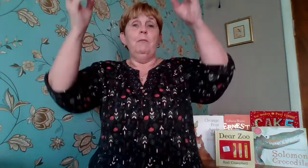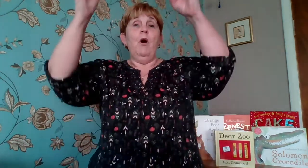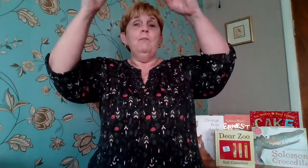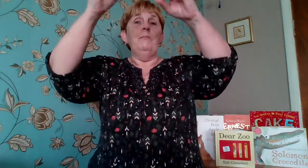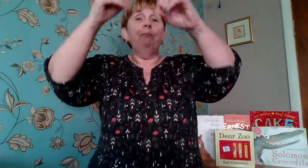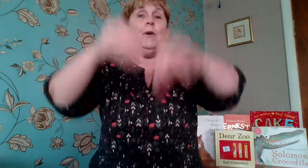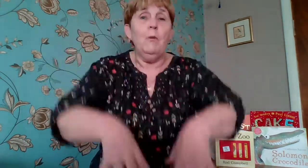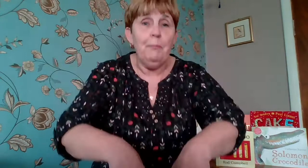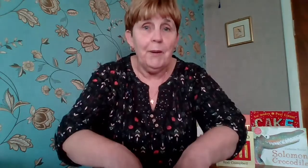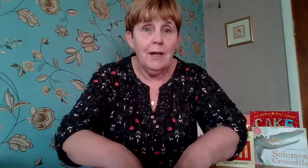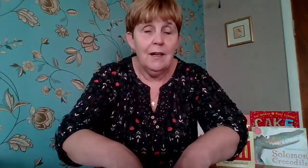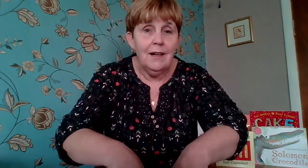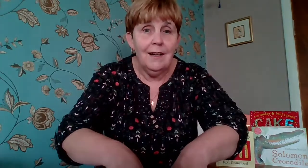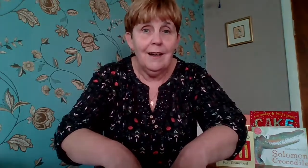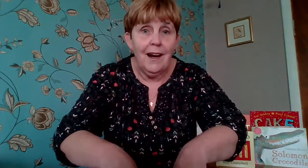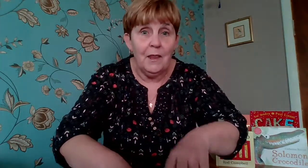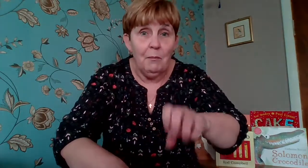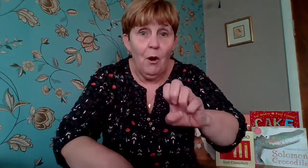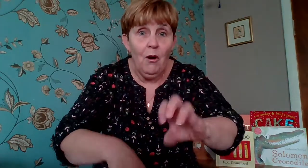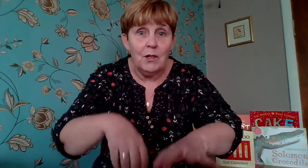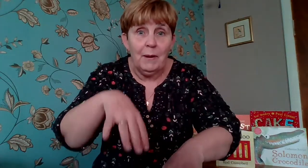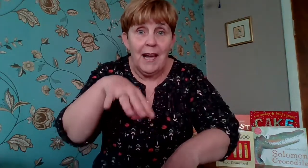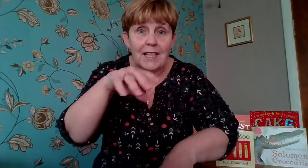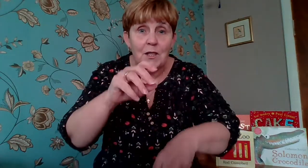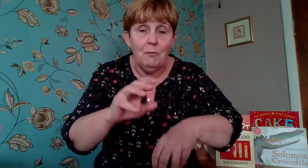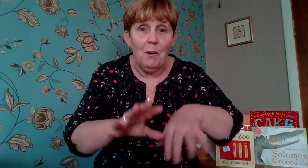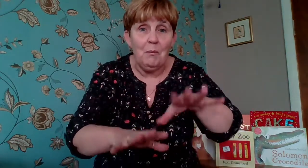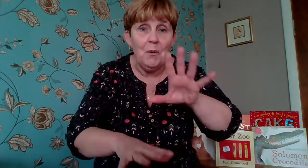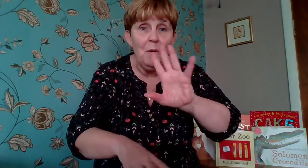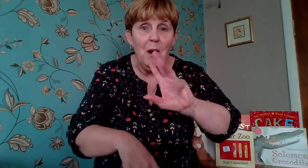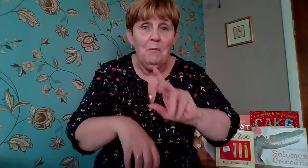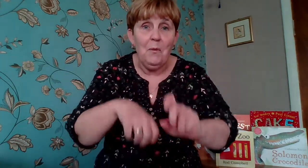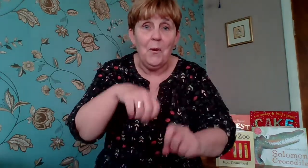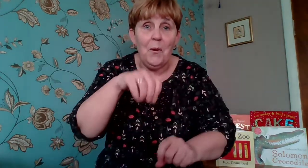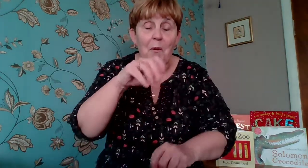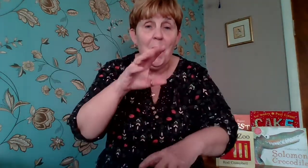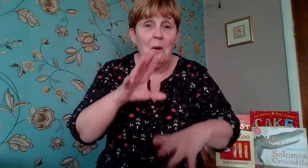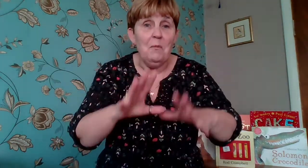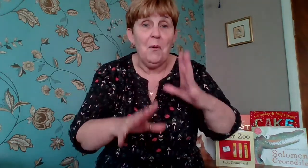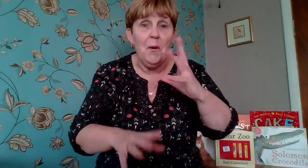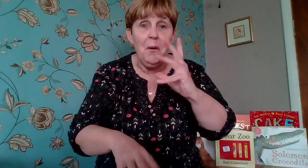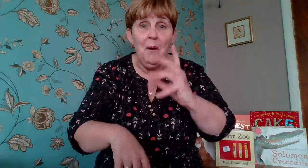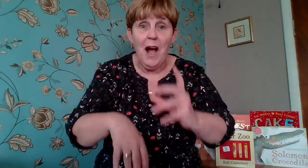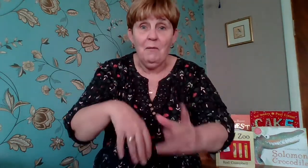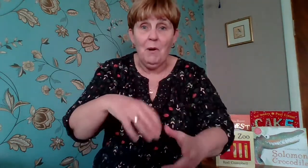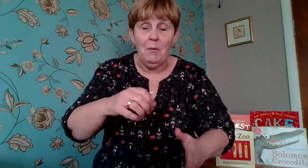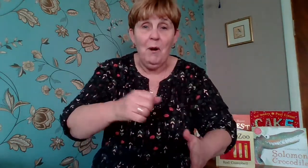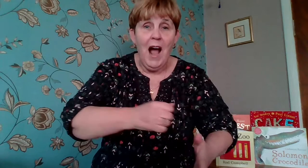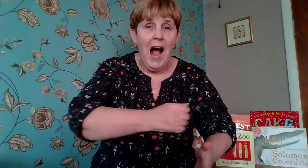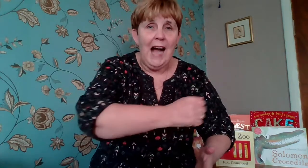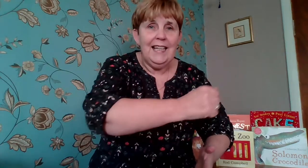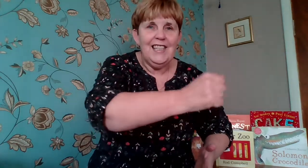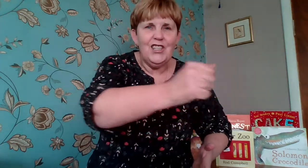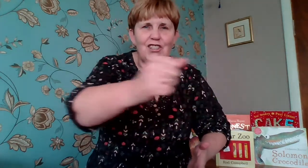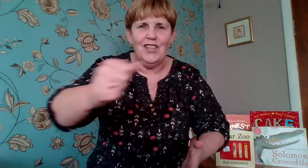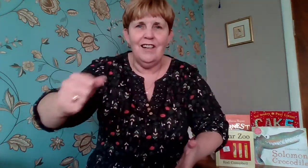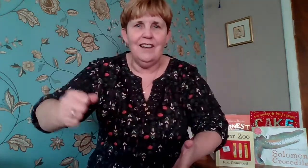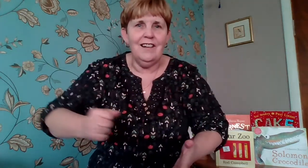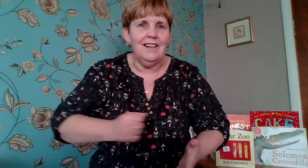pot, blop. And the pot began to bubble and boil and boil and bubble. And he stirred